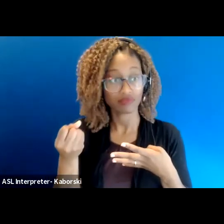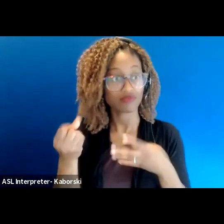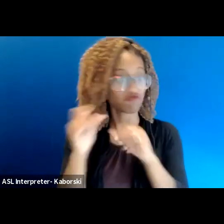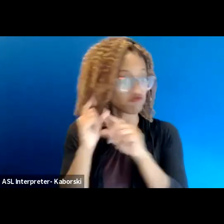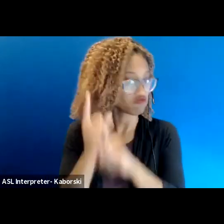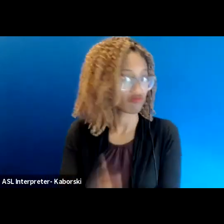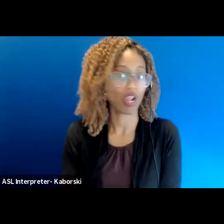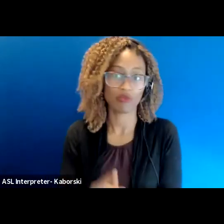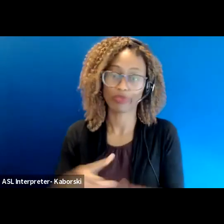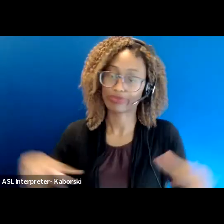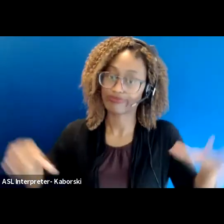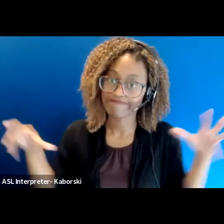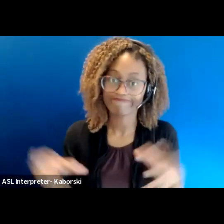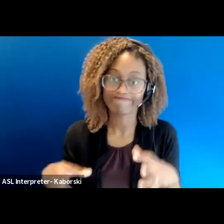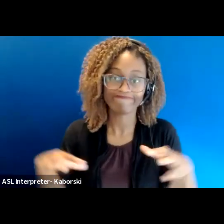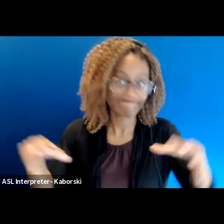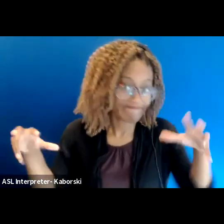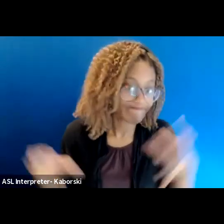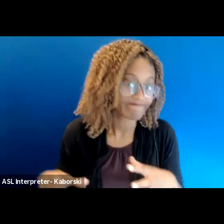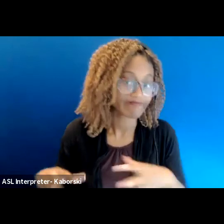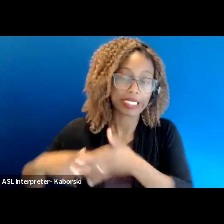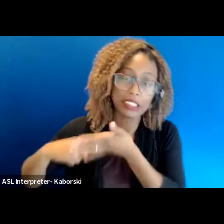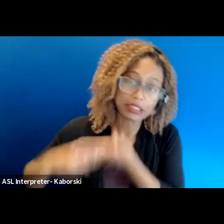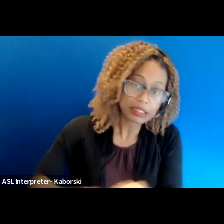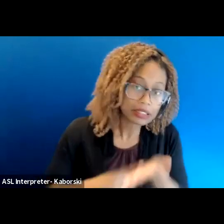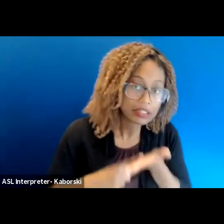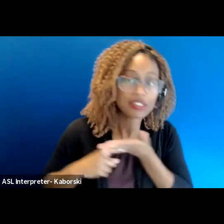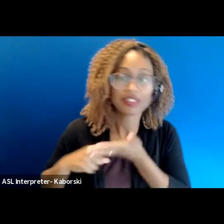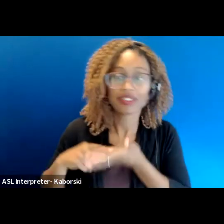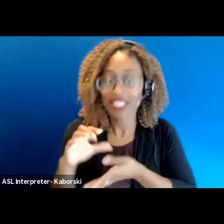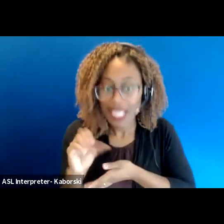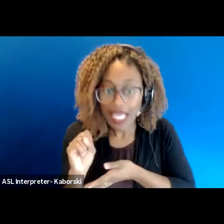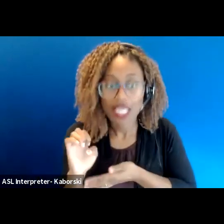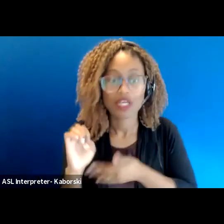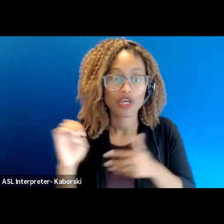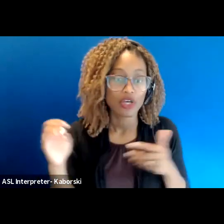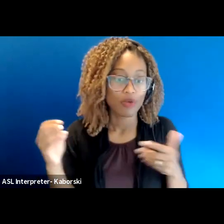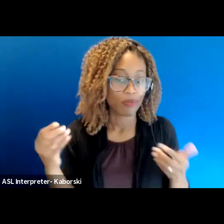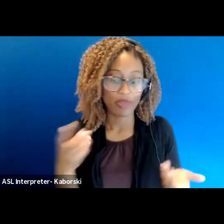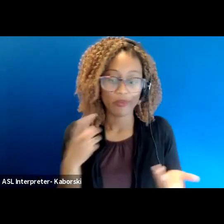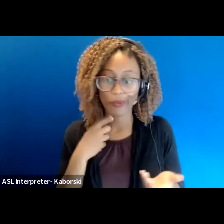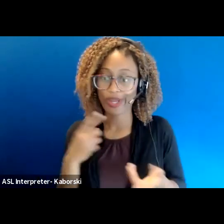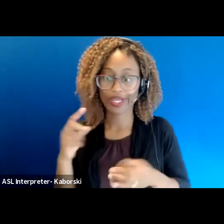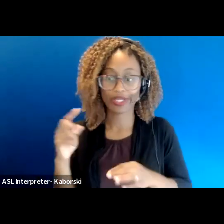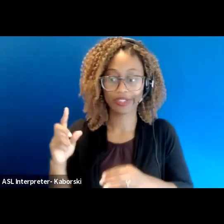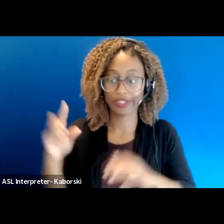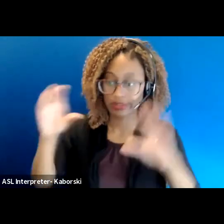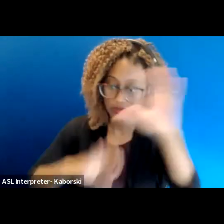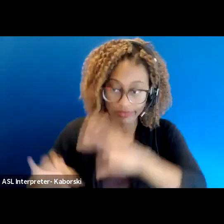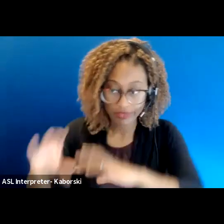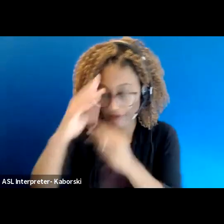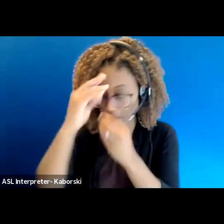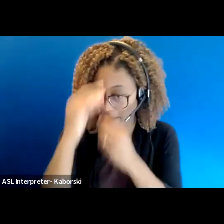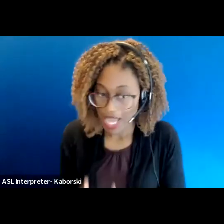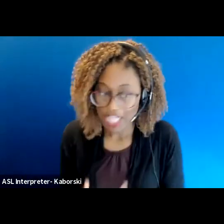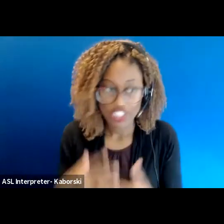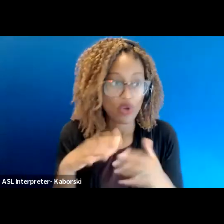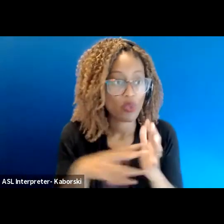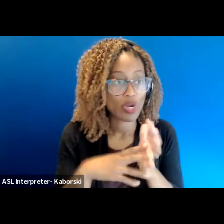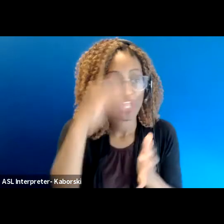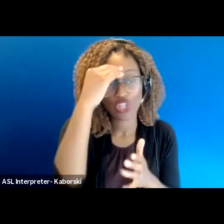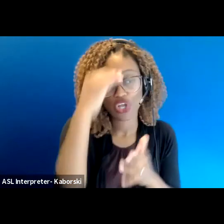We would get together, we would discuss cases, we would pull information. We also learned a bit